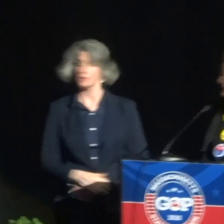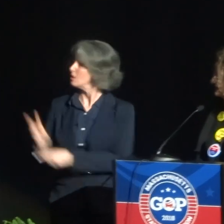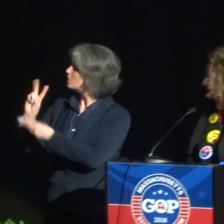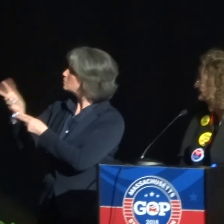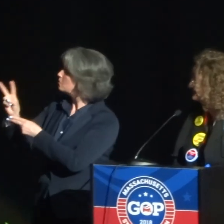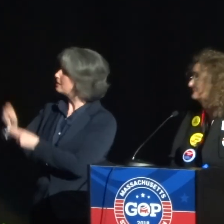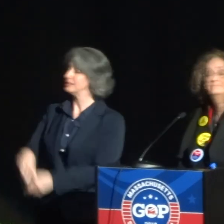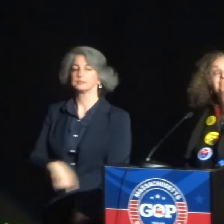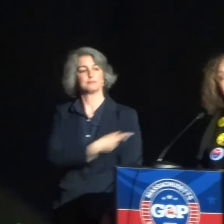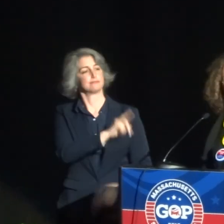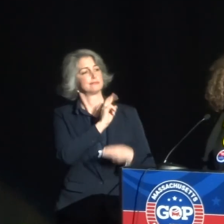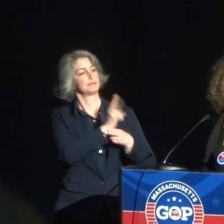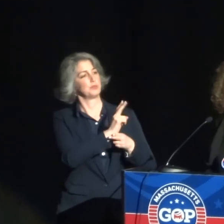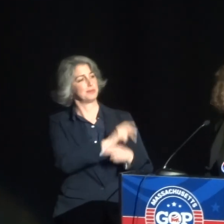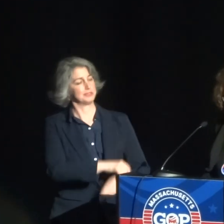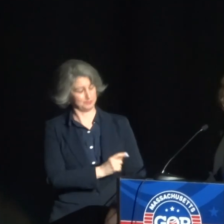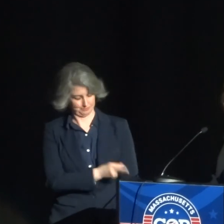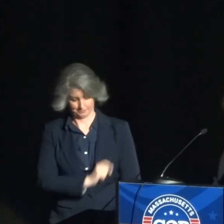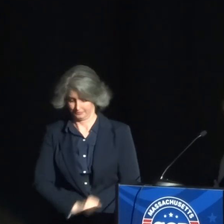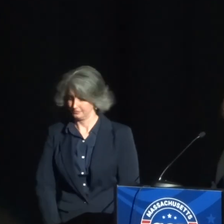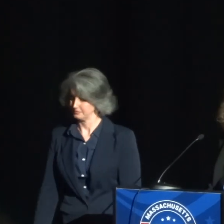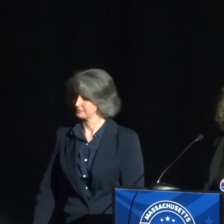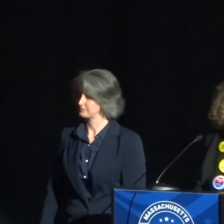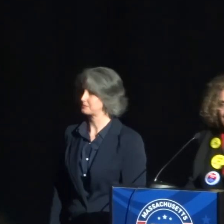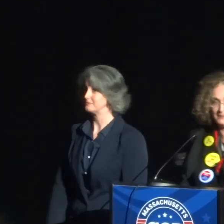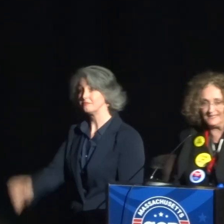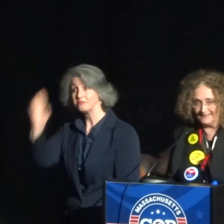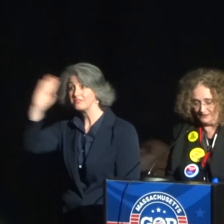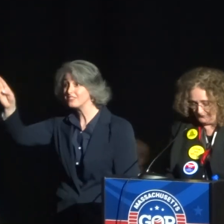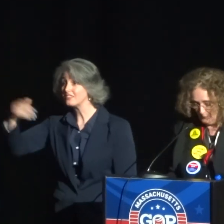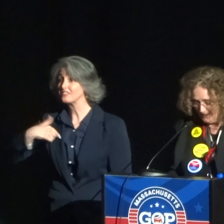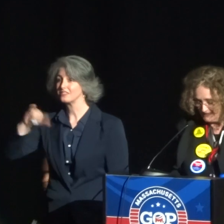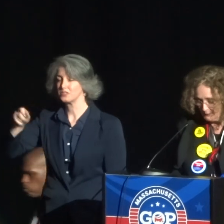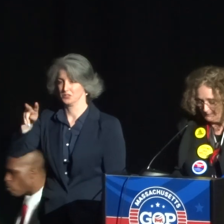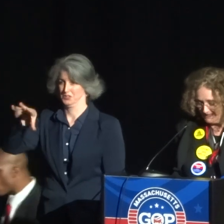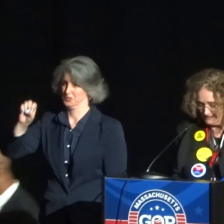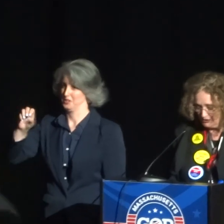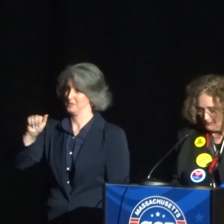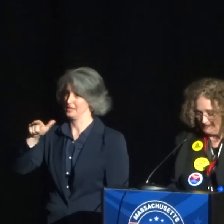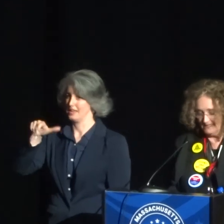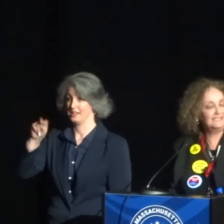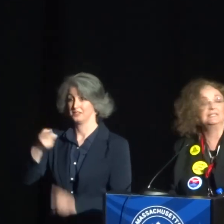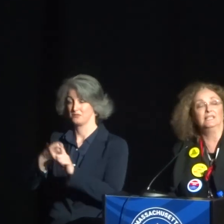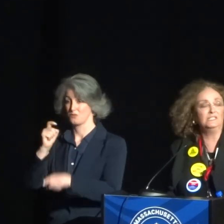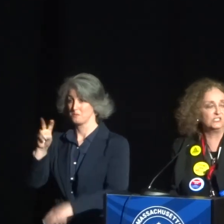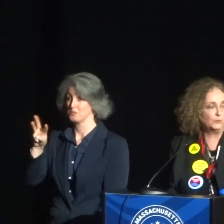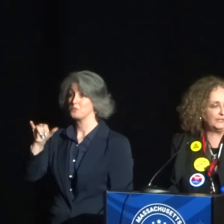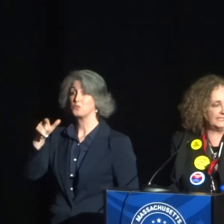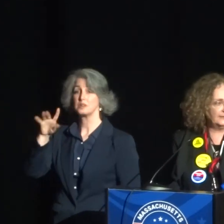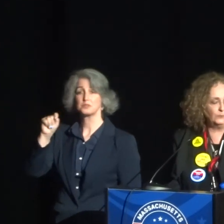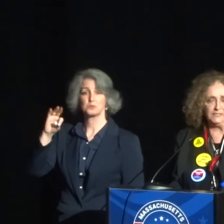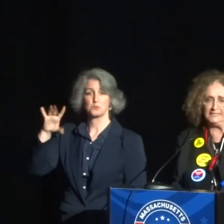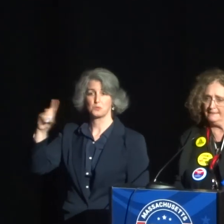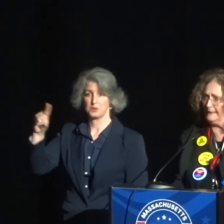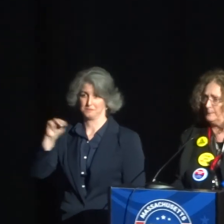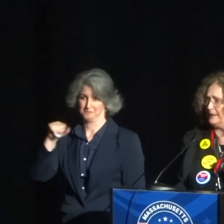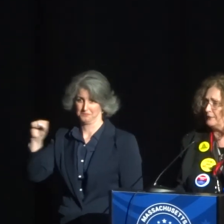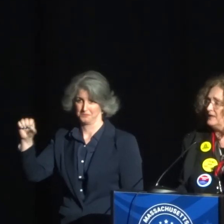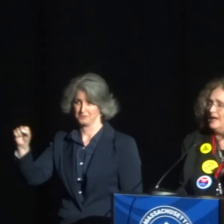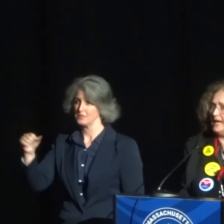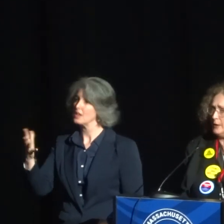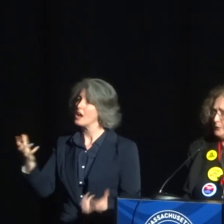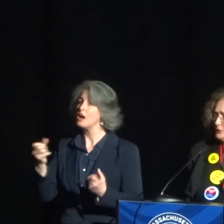limit. 2 minutes. You're the nominator. Hi, I'm Jamie Allen from Westwood, Massachusetts. I just wanted everyone to